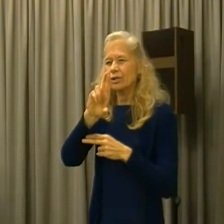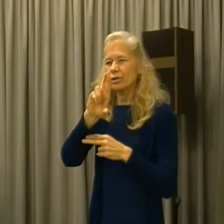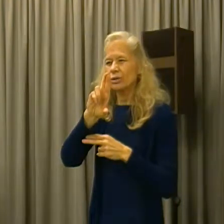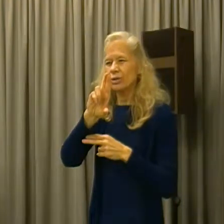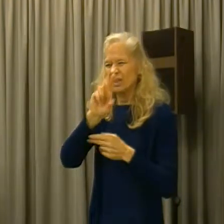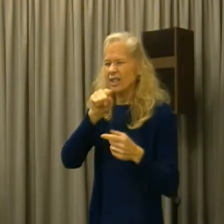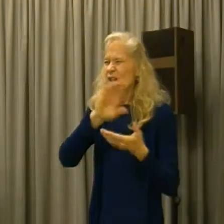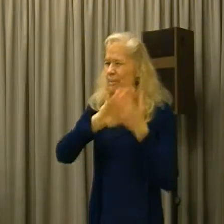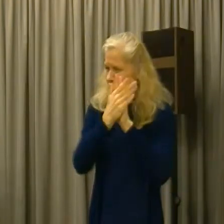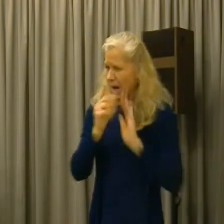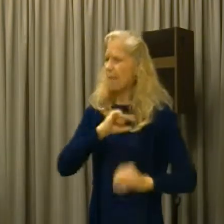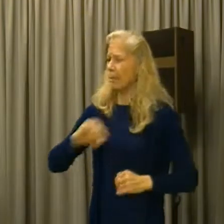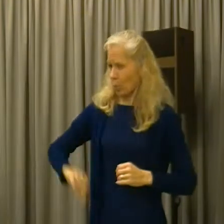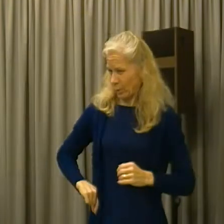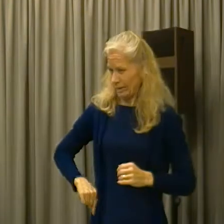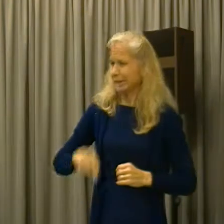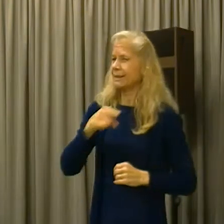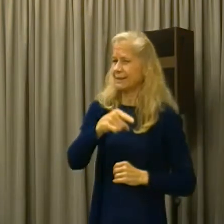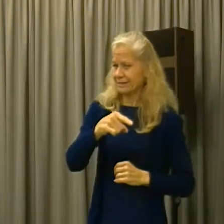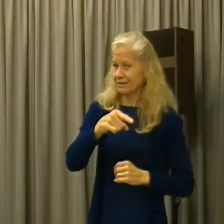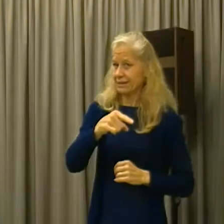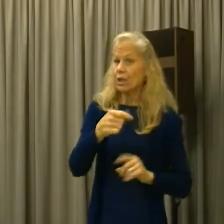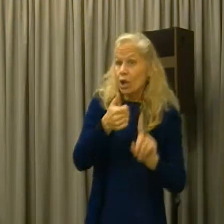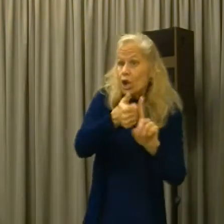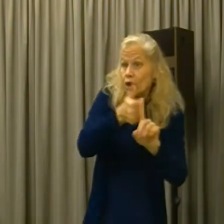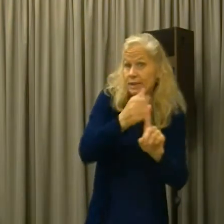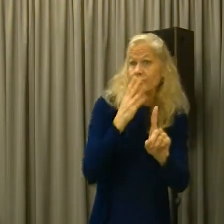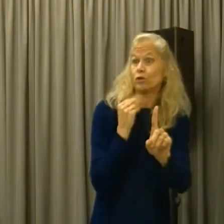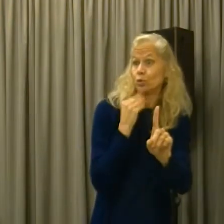they lived in under Persian rule.